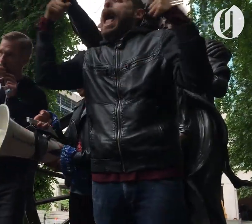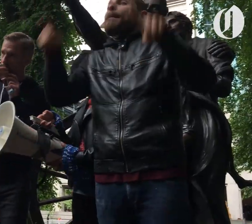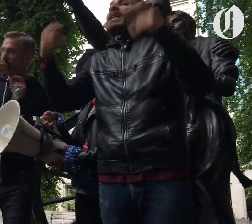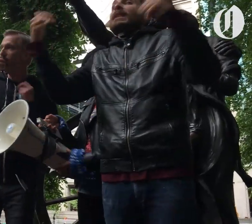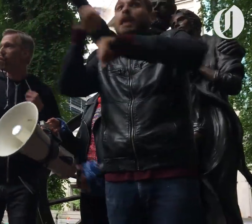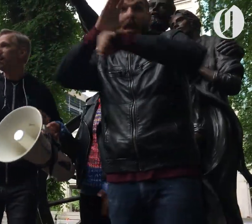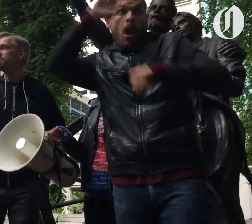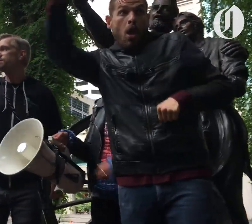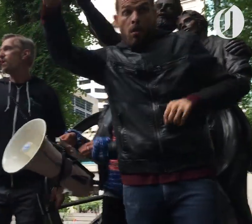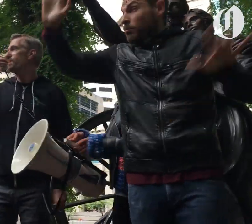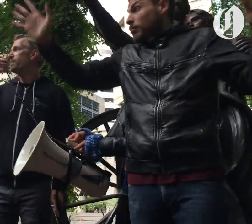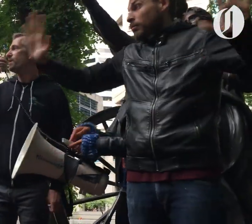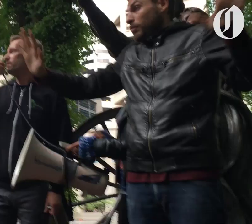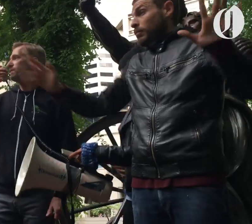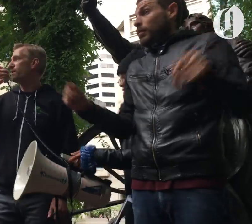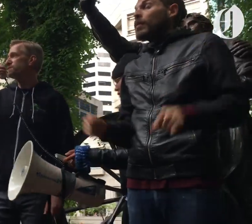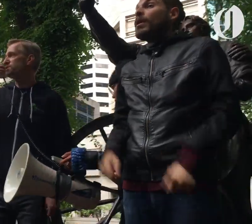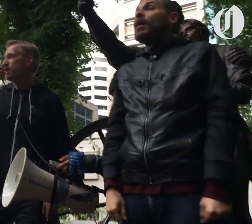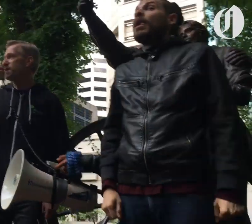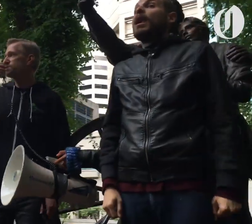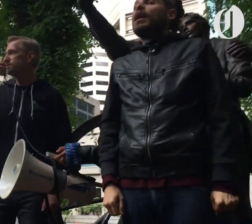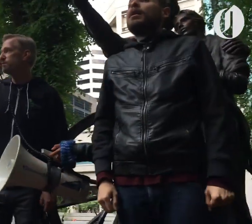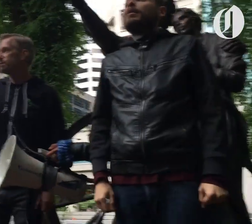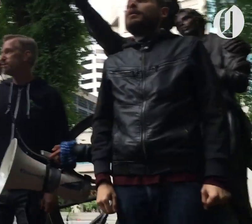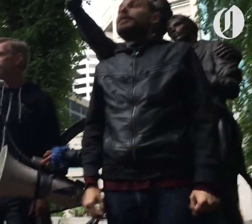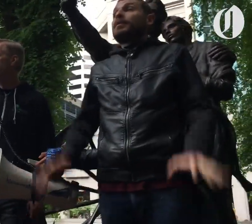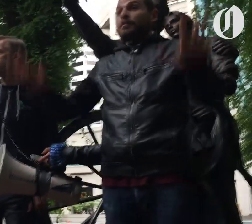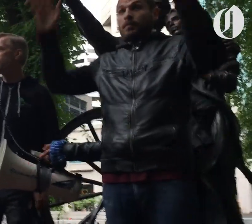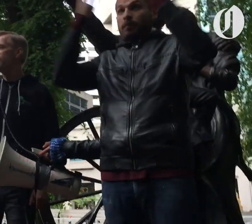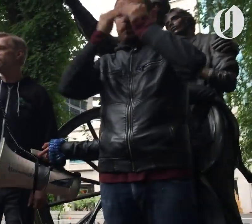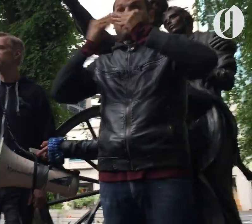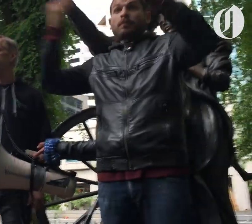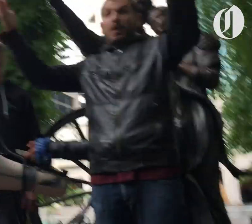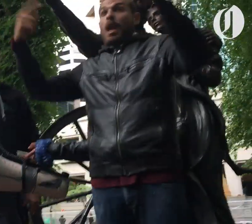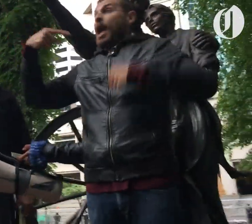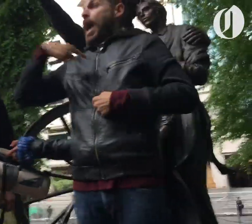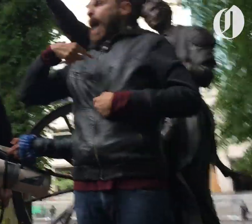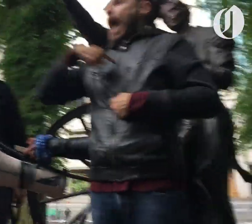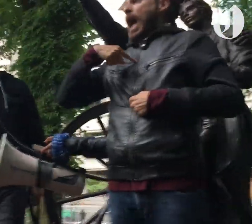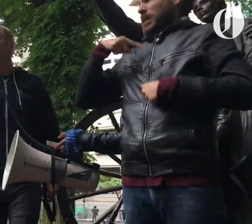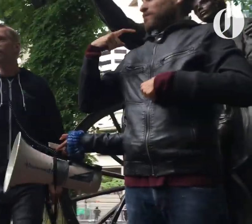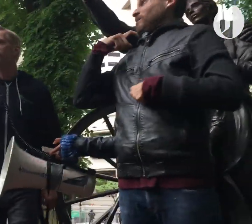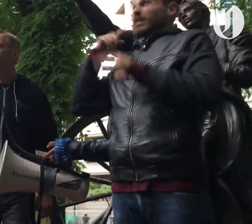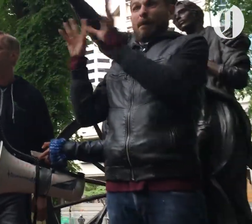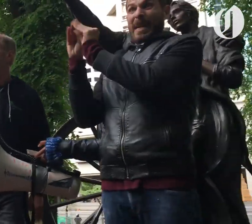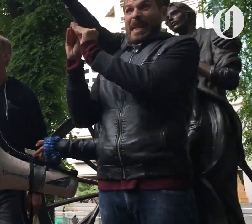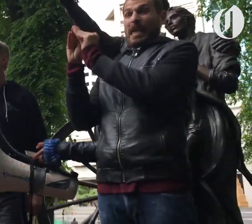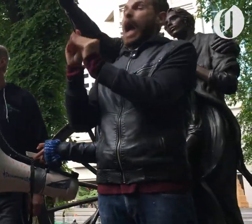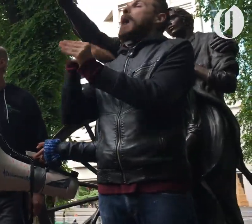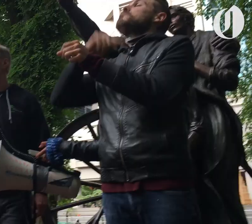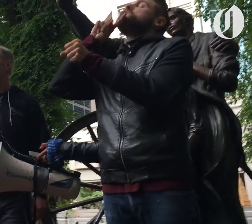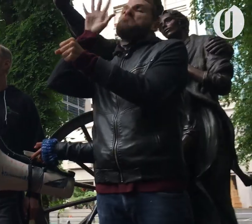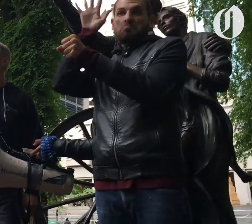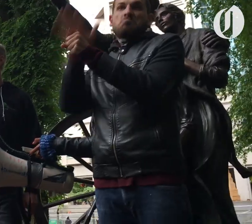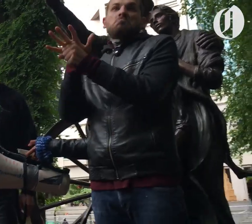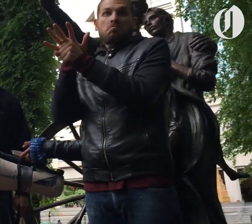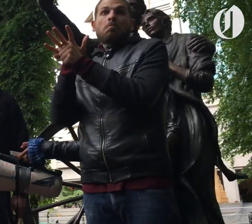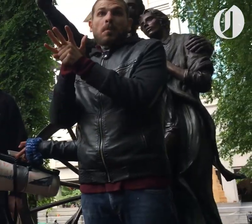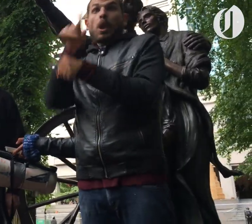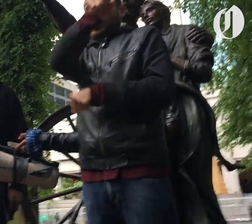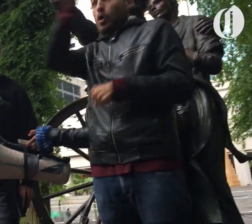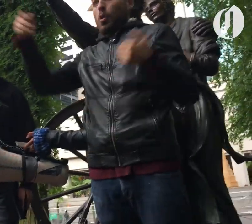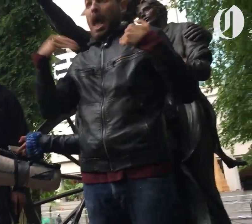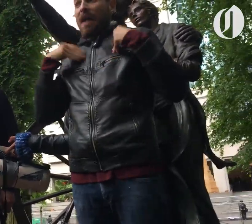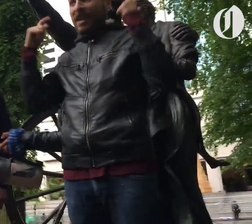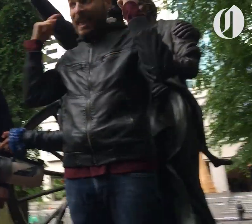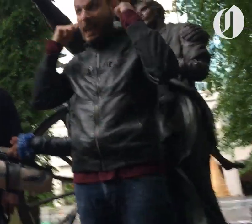happen to Hello? There is a change. I made a commitment during that meeting. There are some of you who are wearing